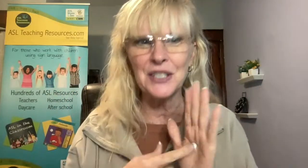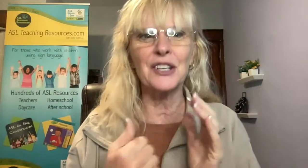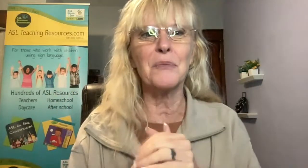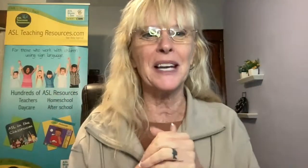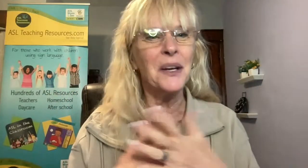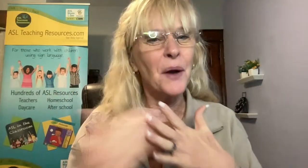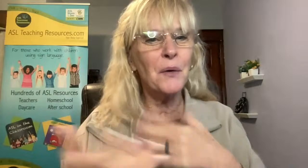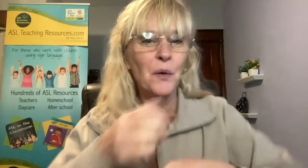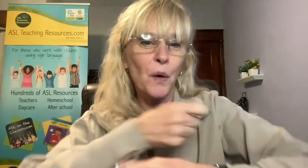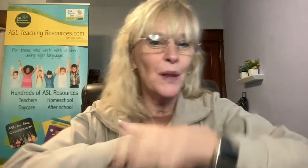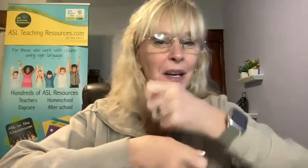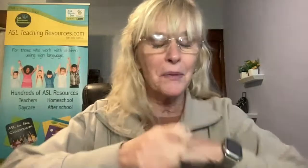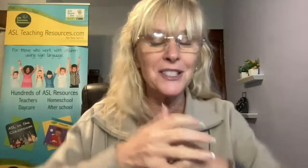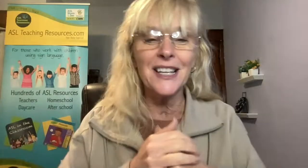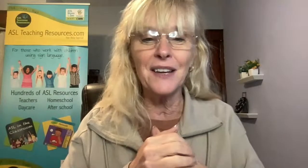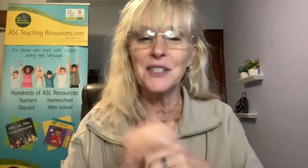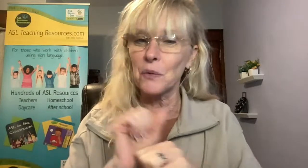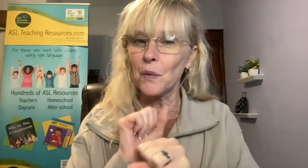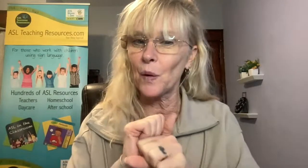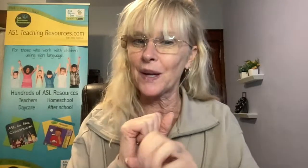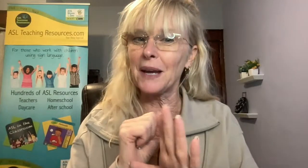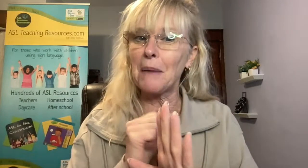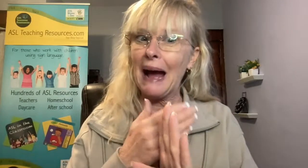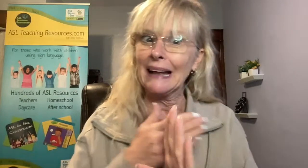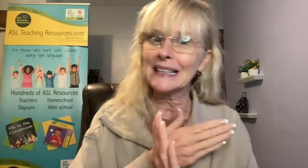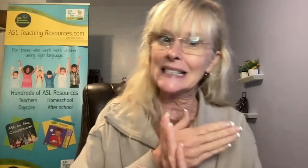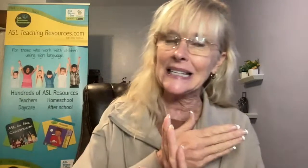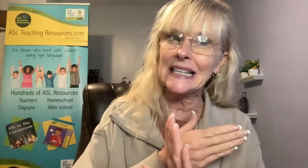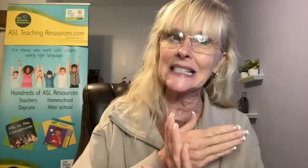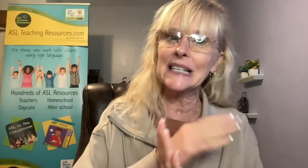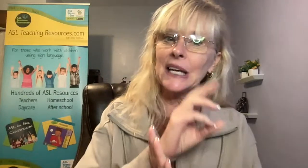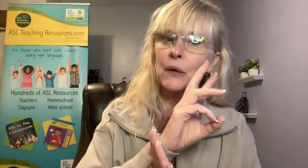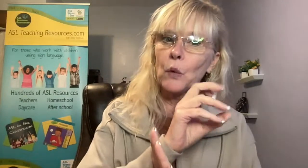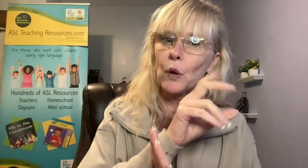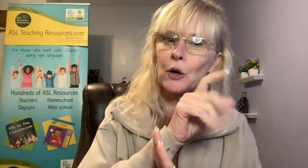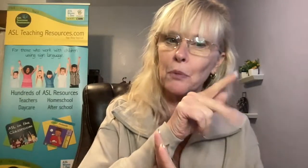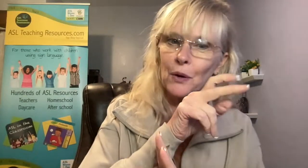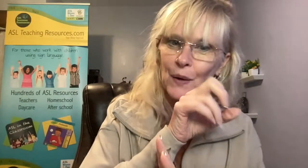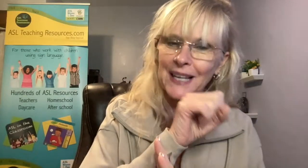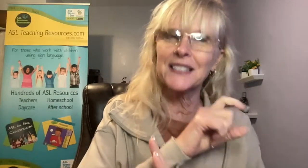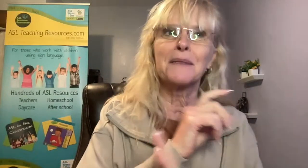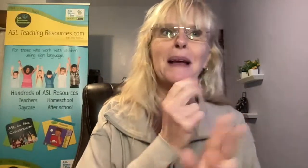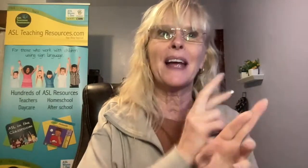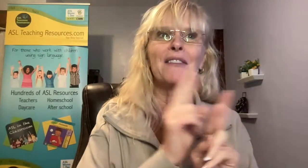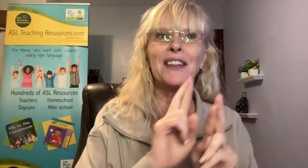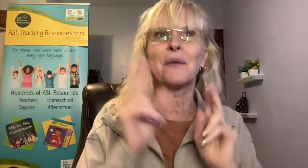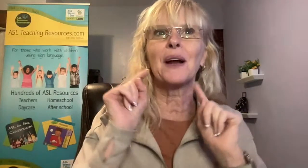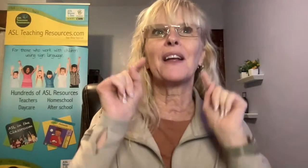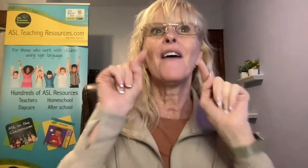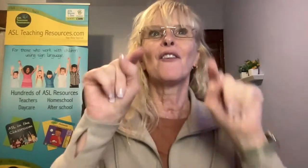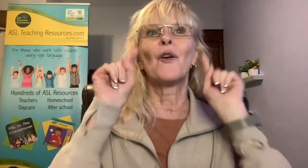you. But anyway, we're rolling up our sleeves and we're working behind the scenes in WordPress to make everything ready for